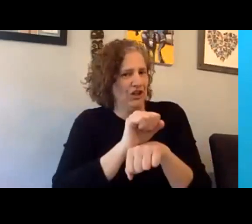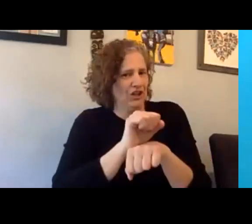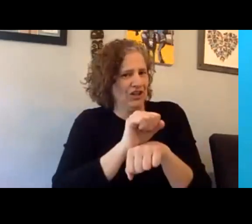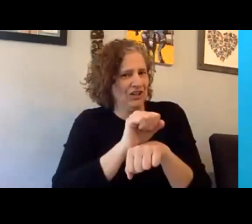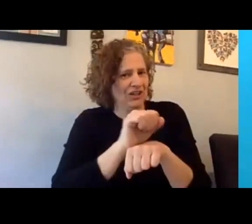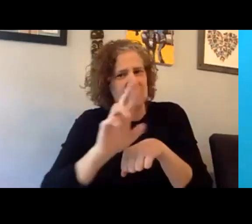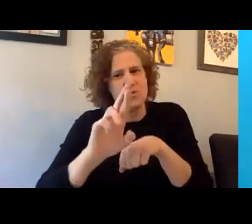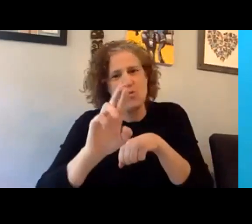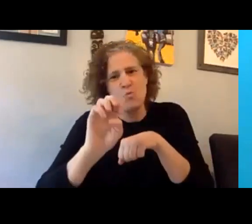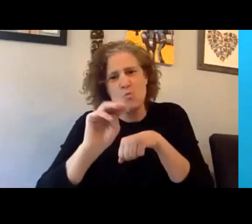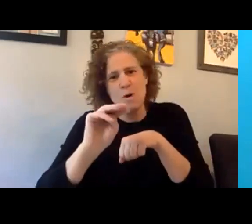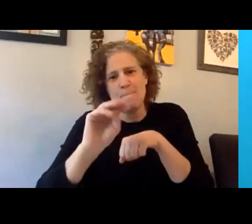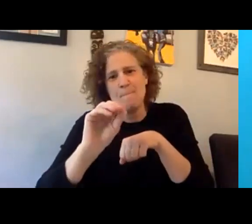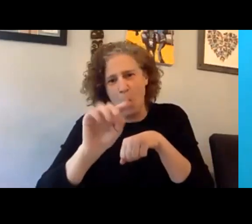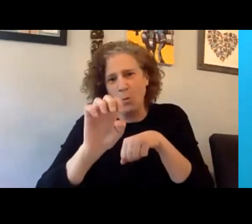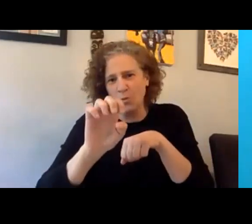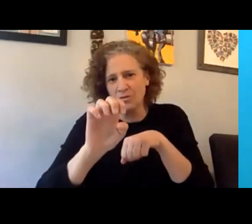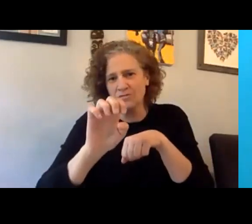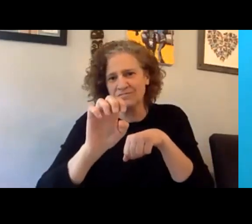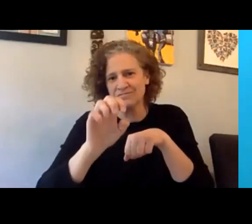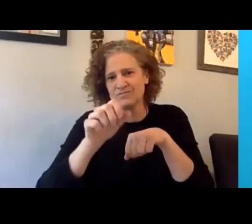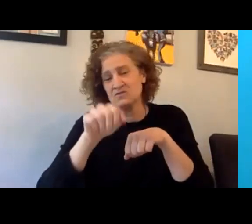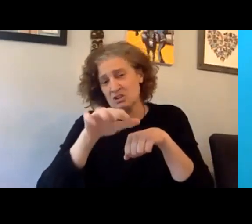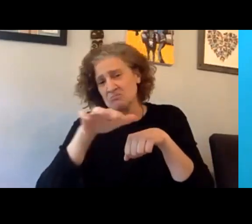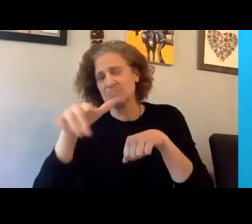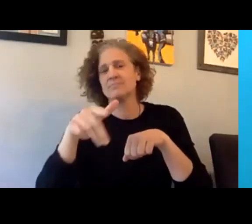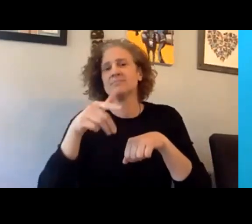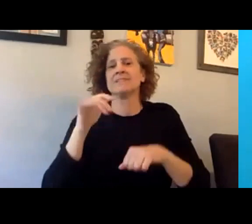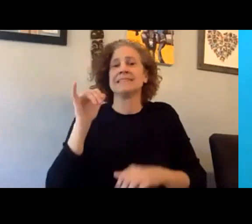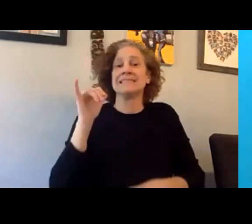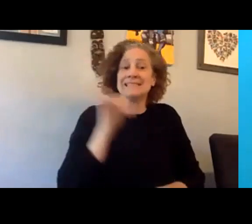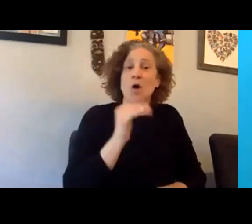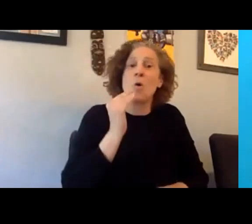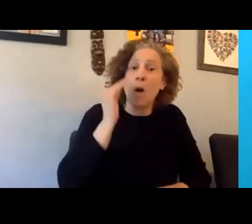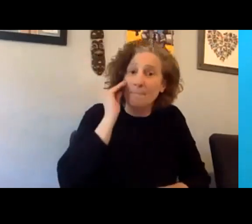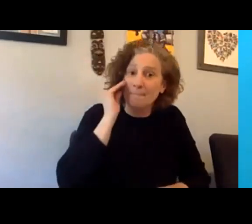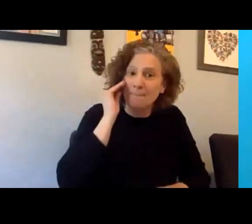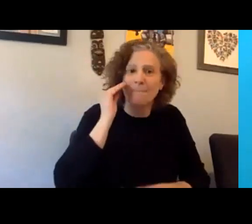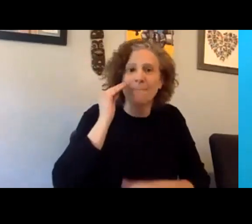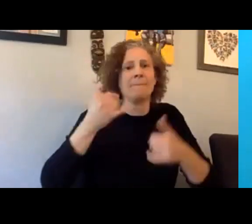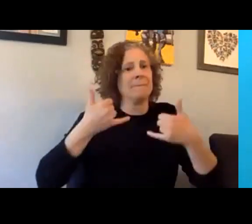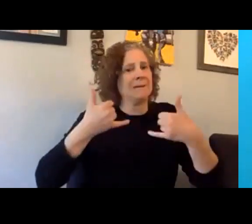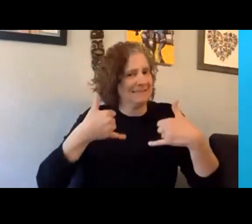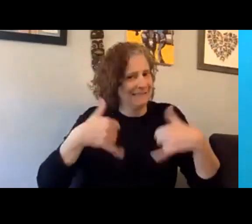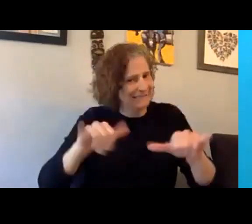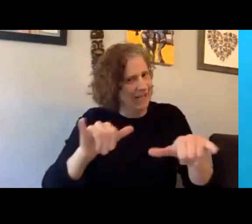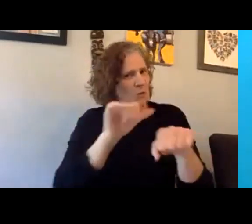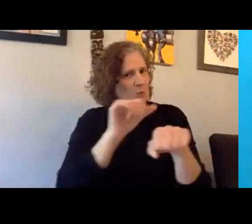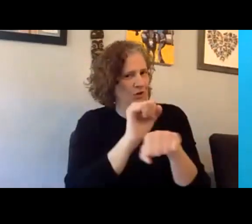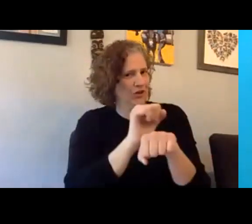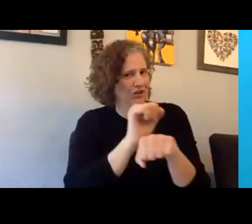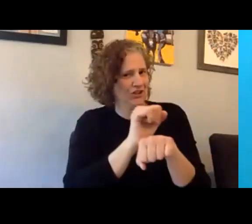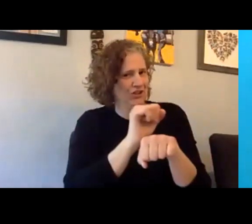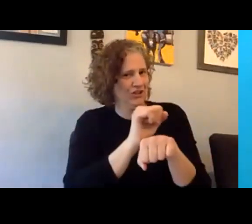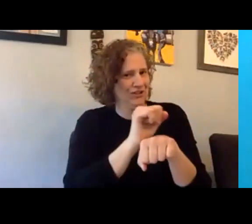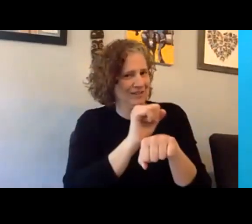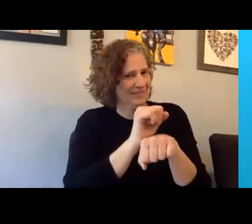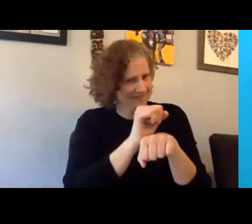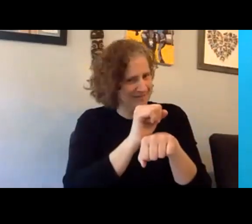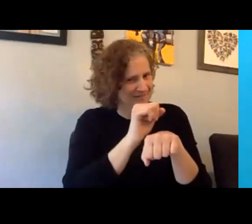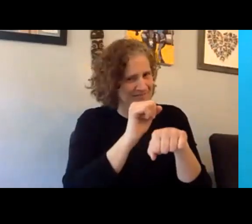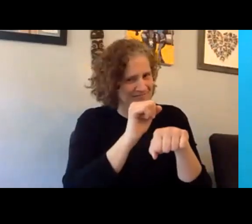we're still working. We're working remotely. You can spell remote if you want, but